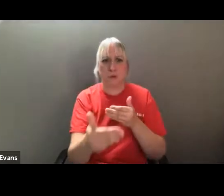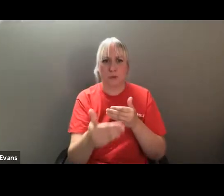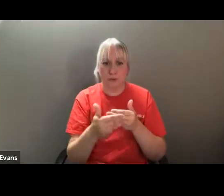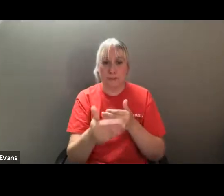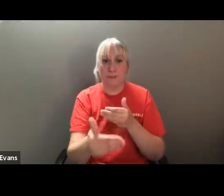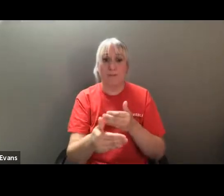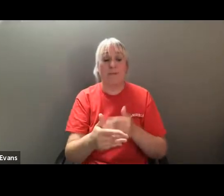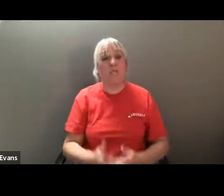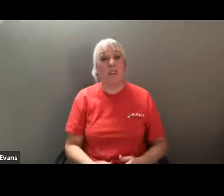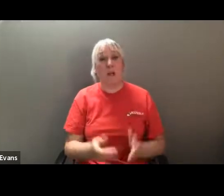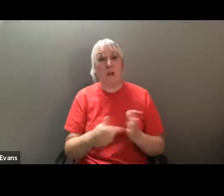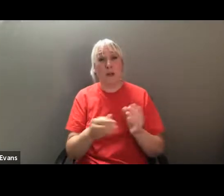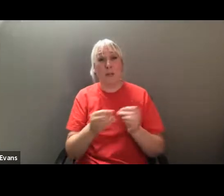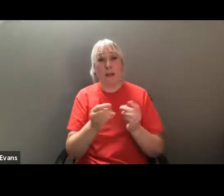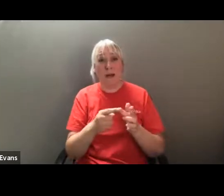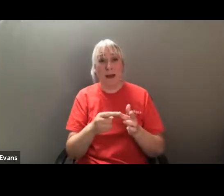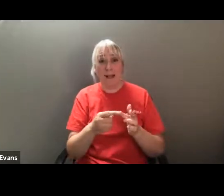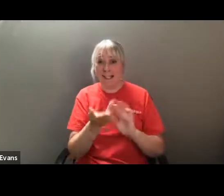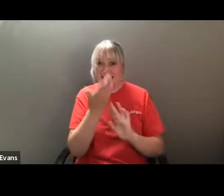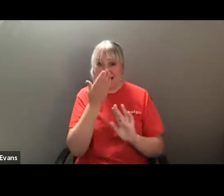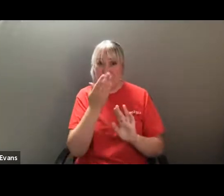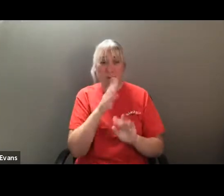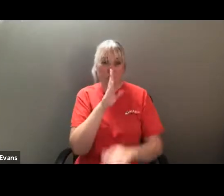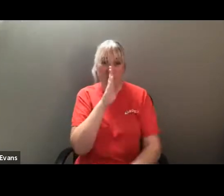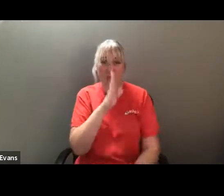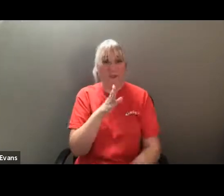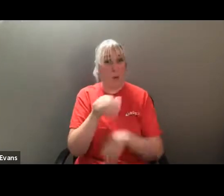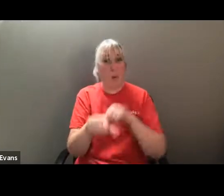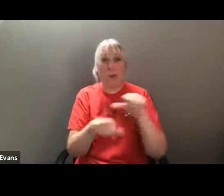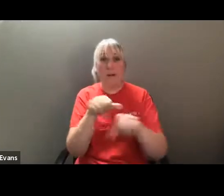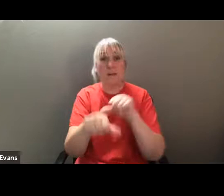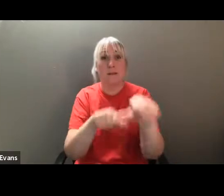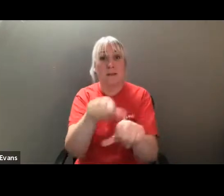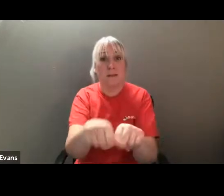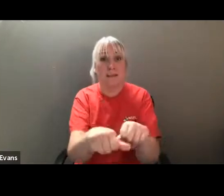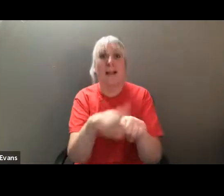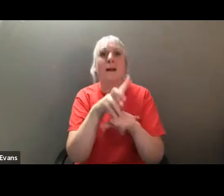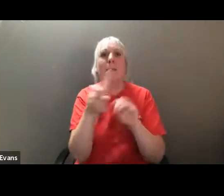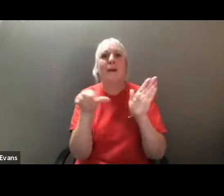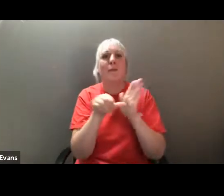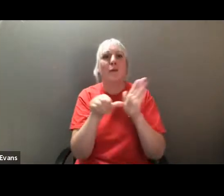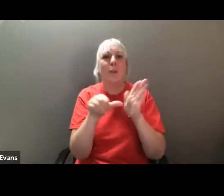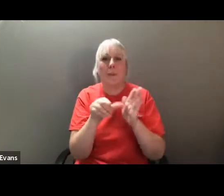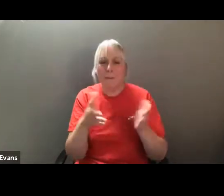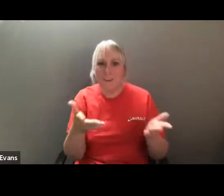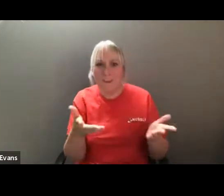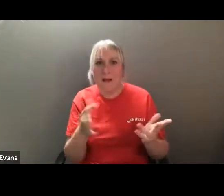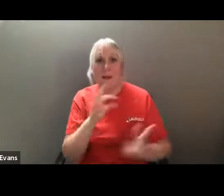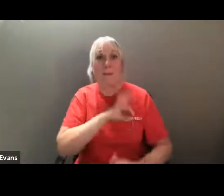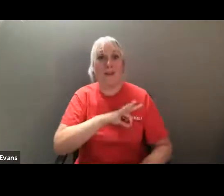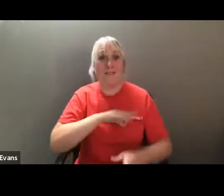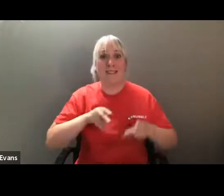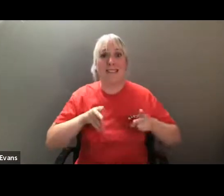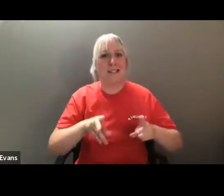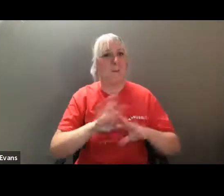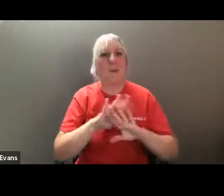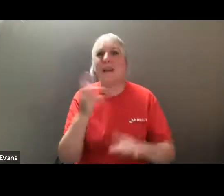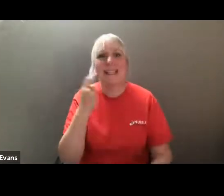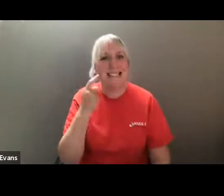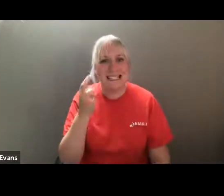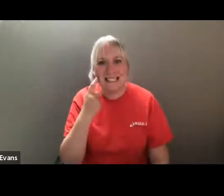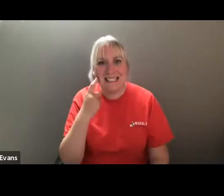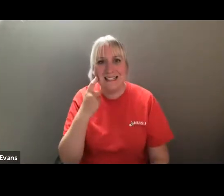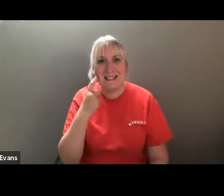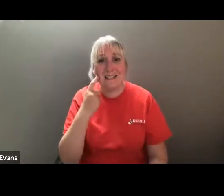financial support quickly and with ease. Unfortunately, social security systems aren't easy. You can't simplify